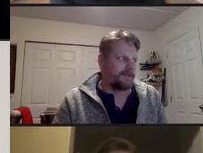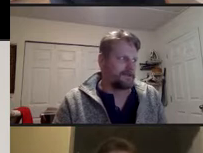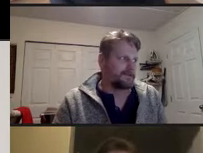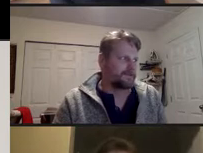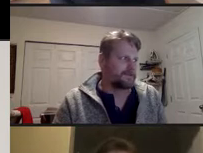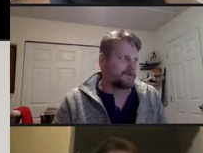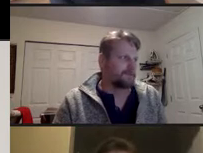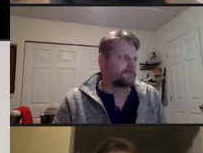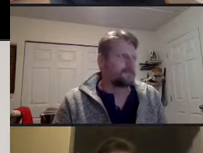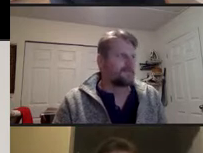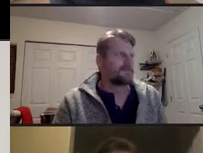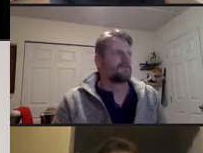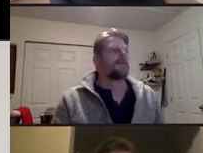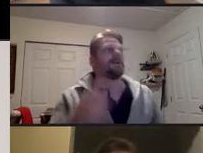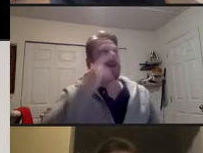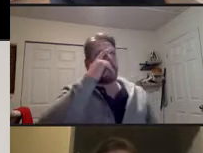ASL that gets used. So